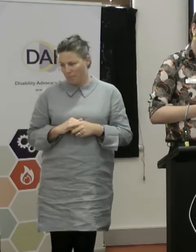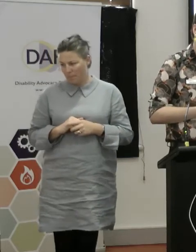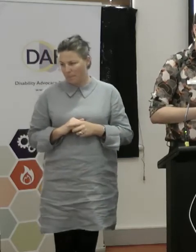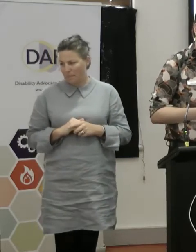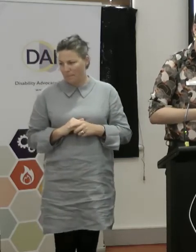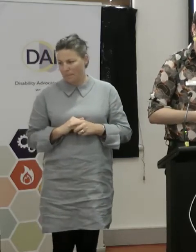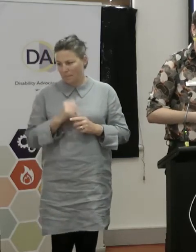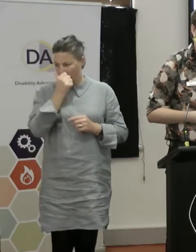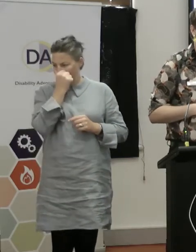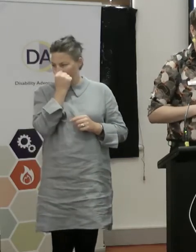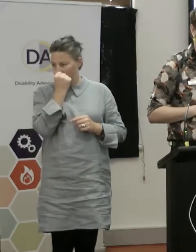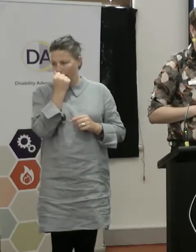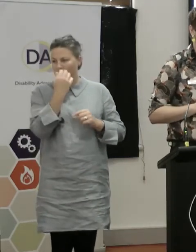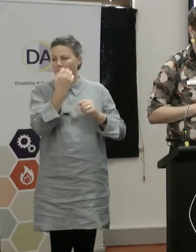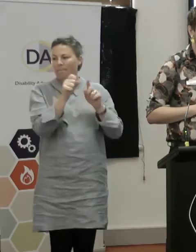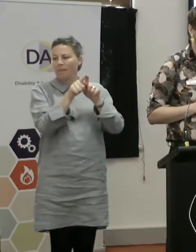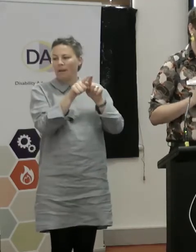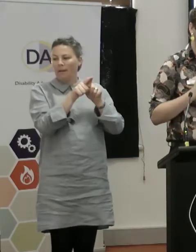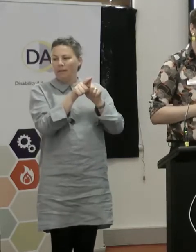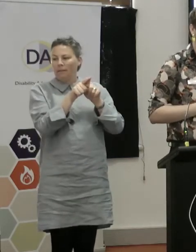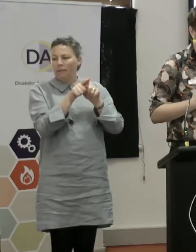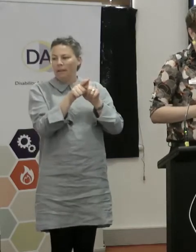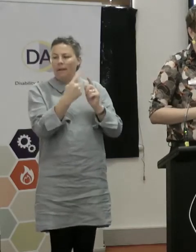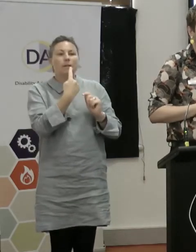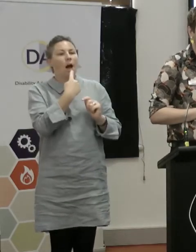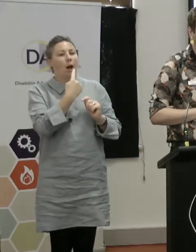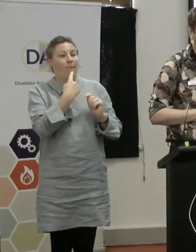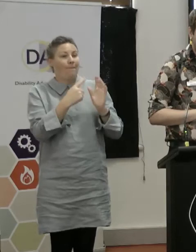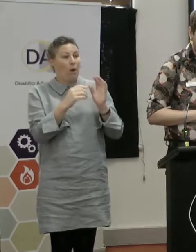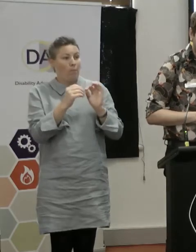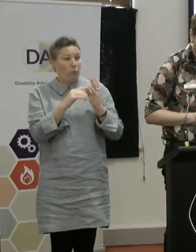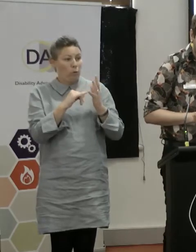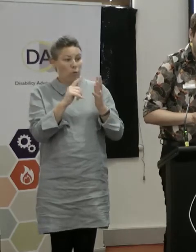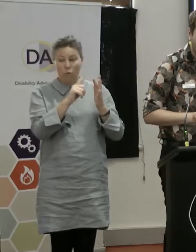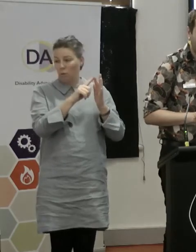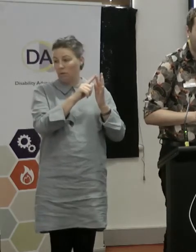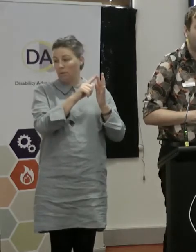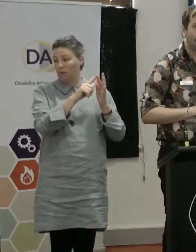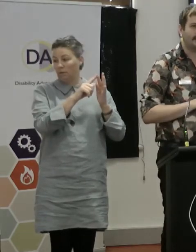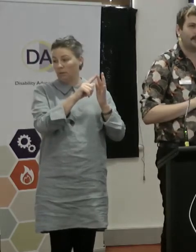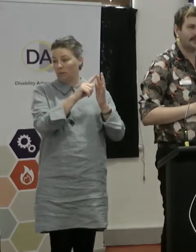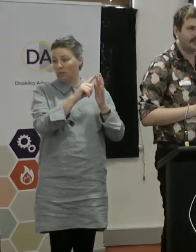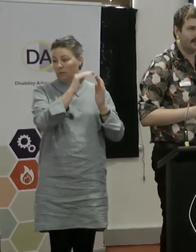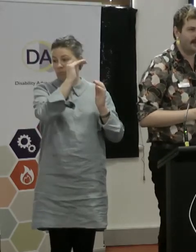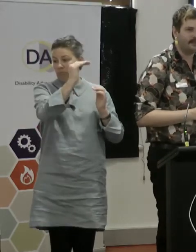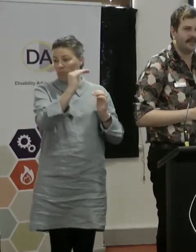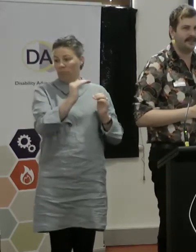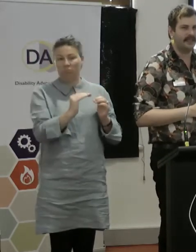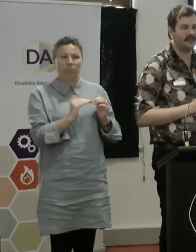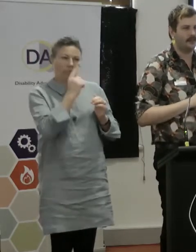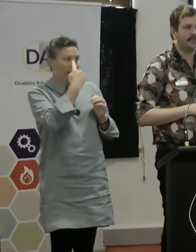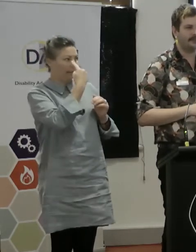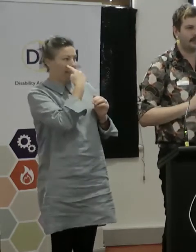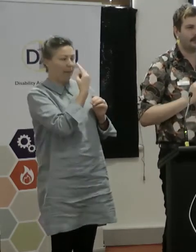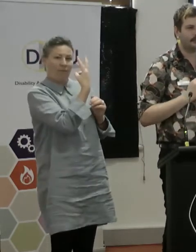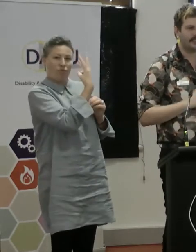it's broken into categories of the type of abuse that people experienced. You can see behind me,